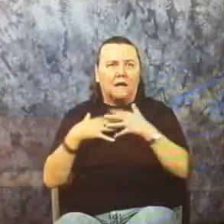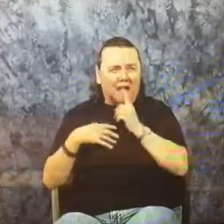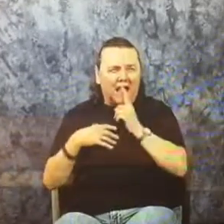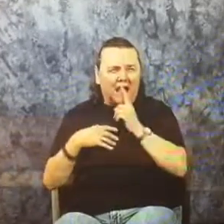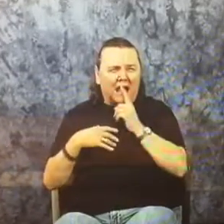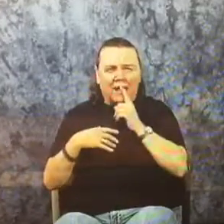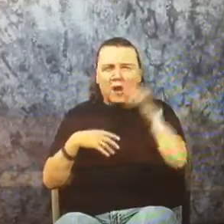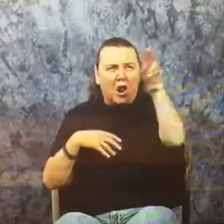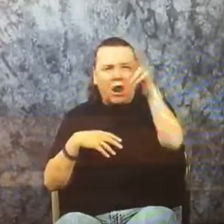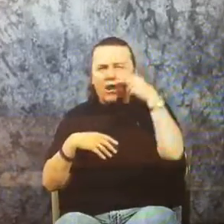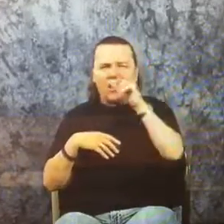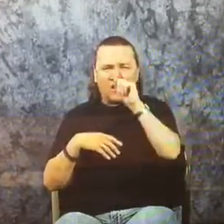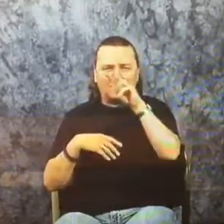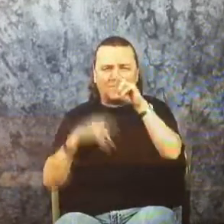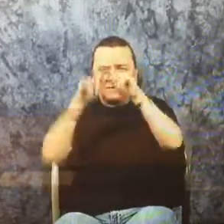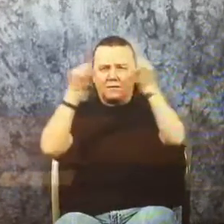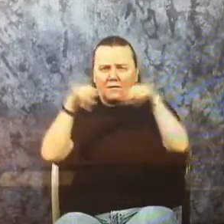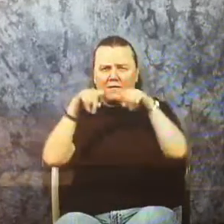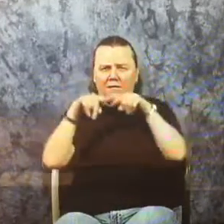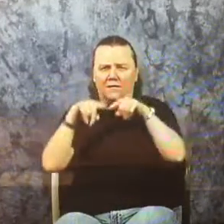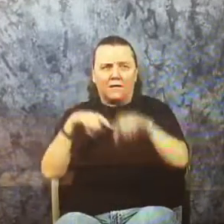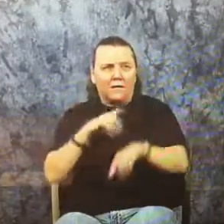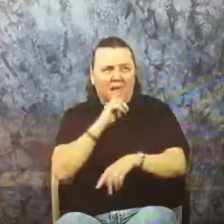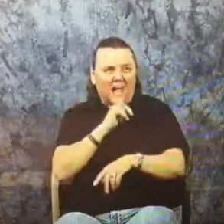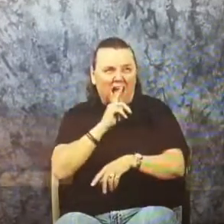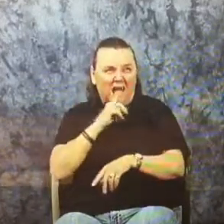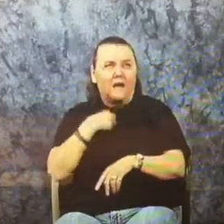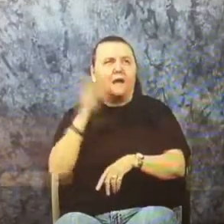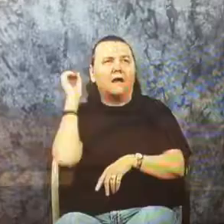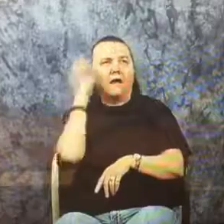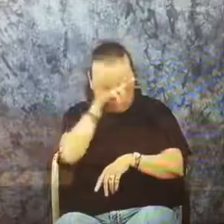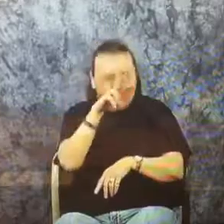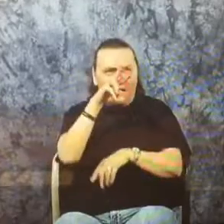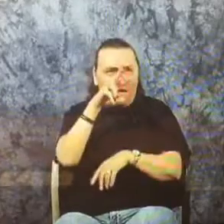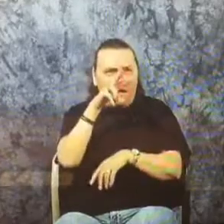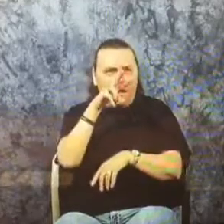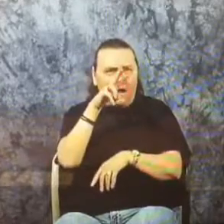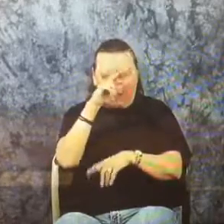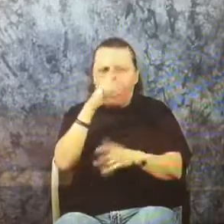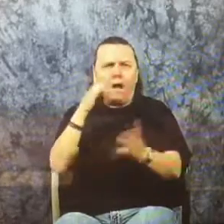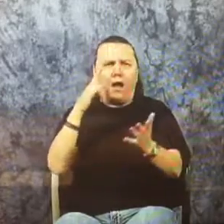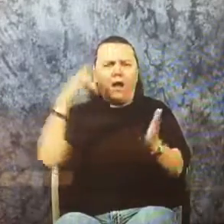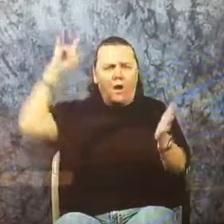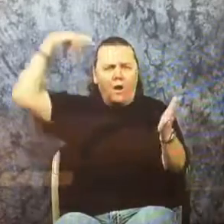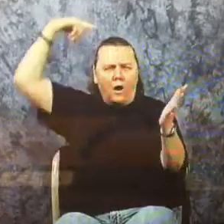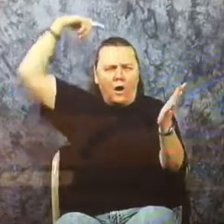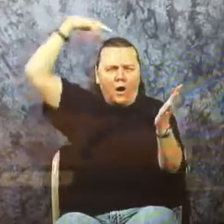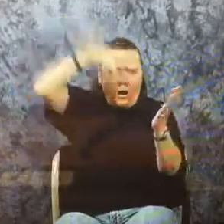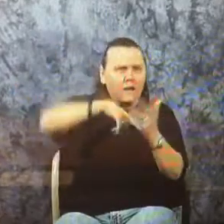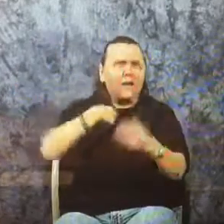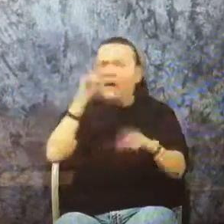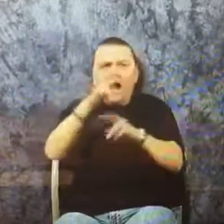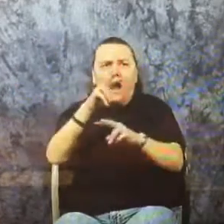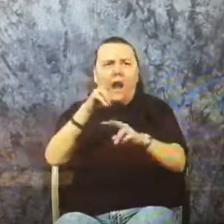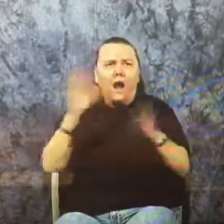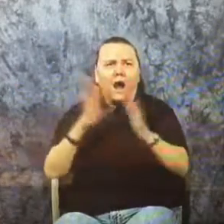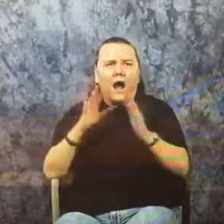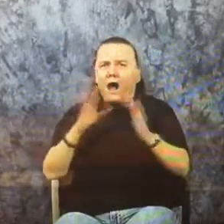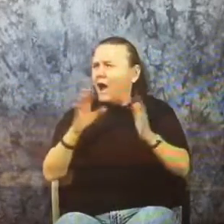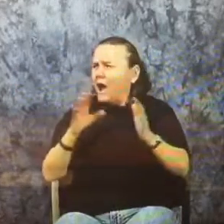I was so scared. I looked at the TV. I was shocked. I saw an airplane crash, and I was like, "Oh my